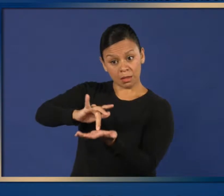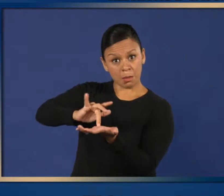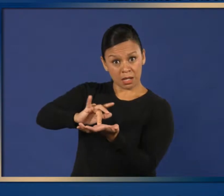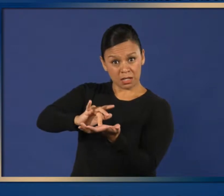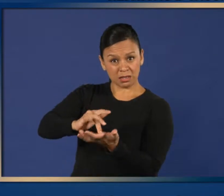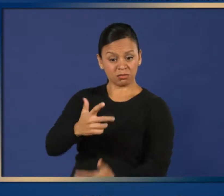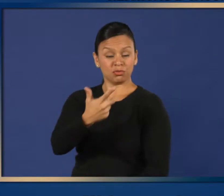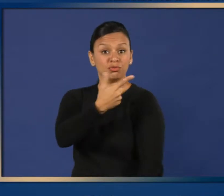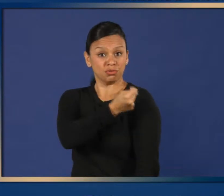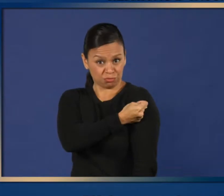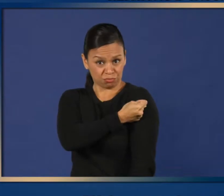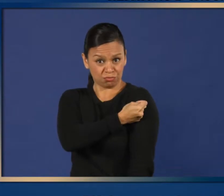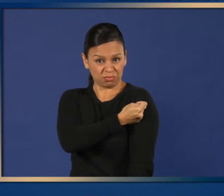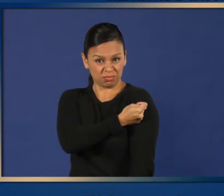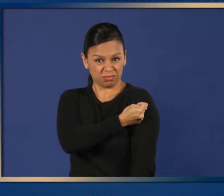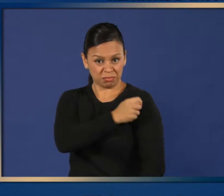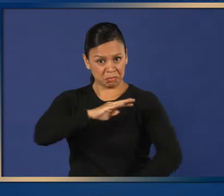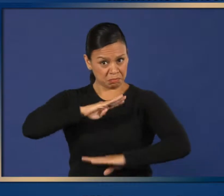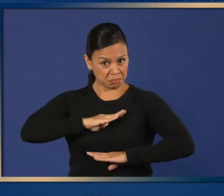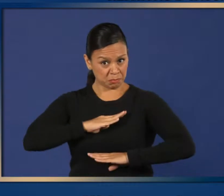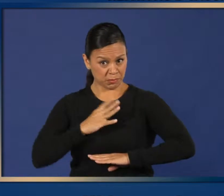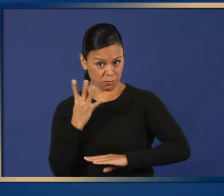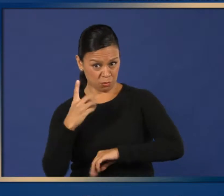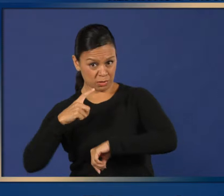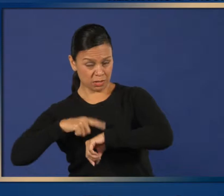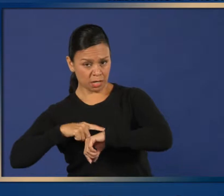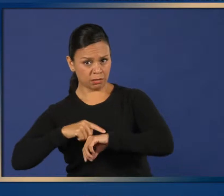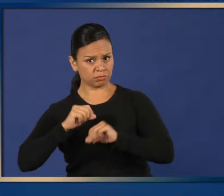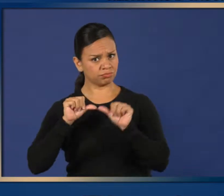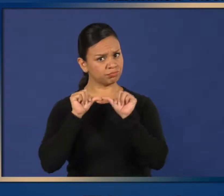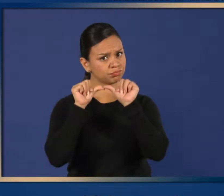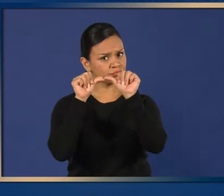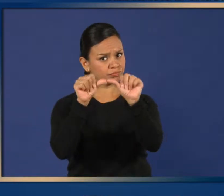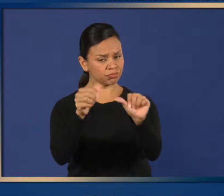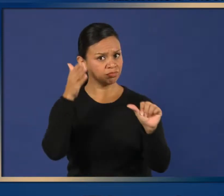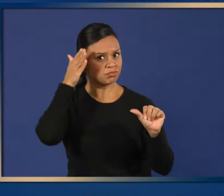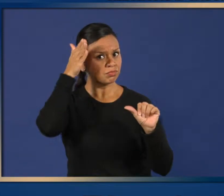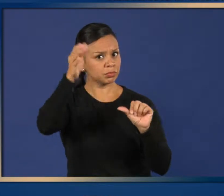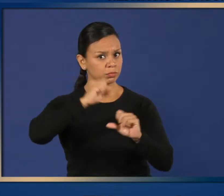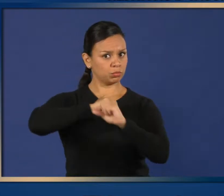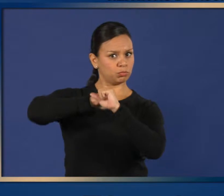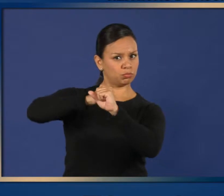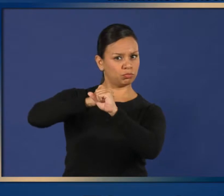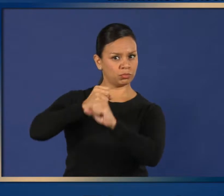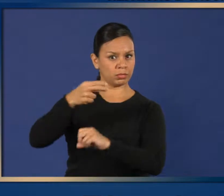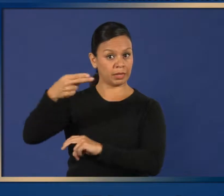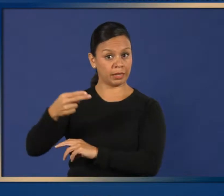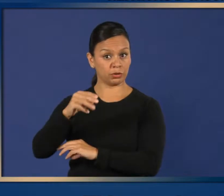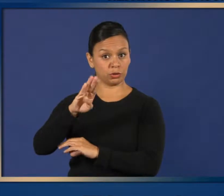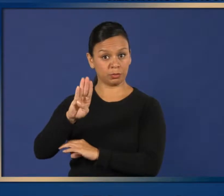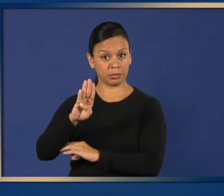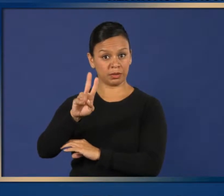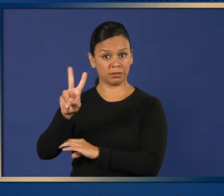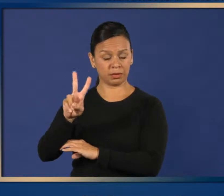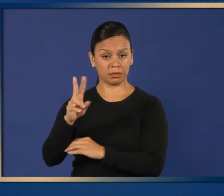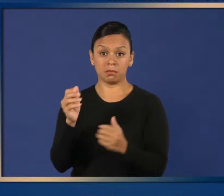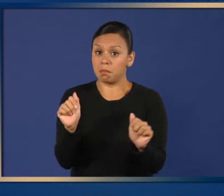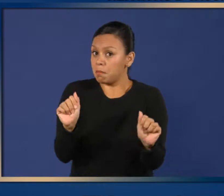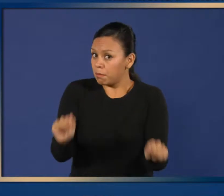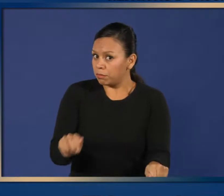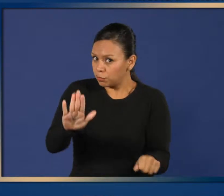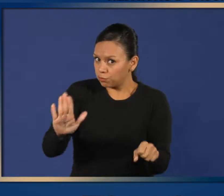vaccine series gives long-term protection from HBV infection, possibly